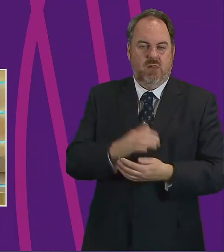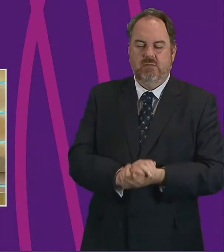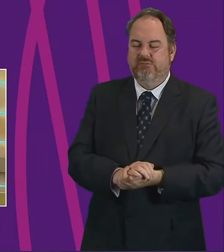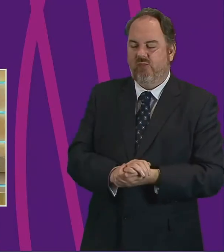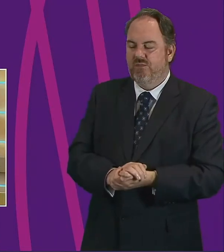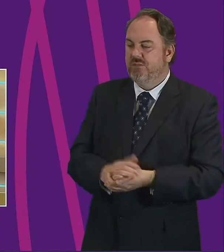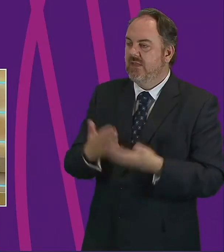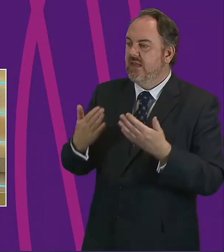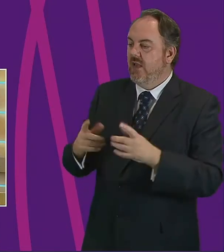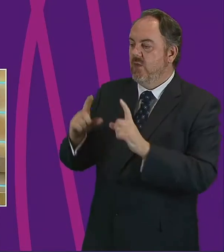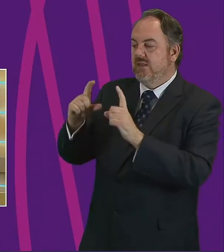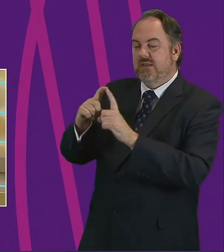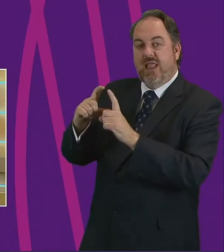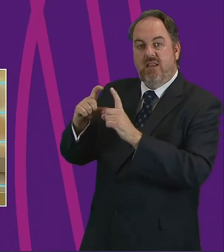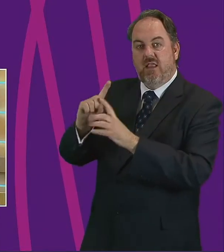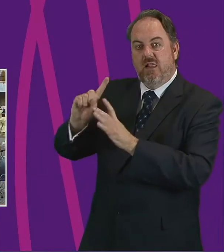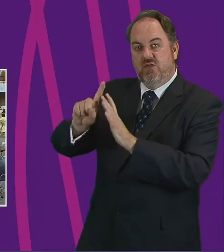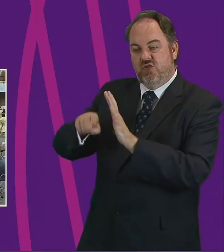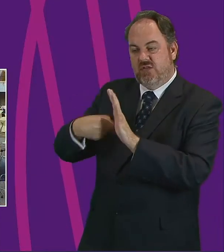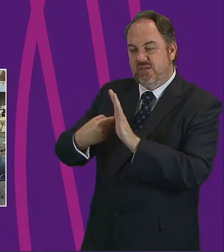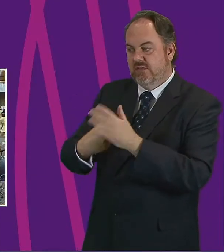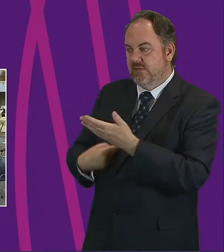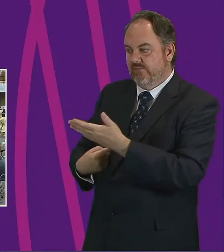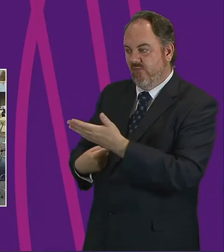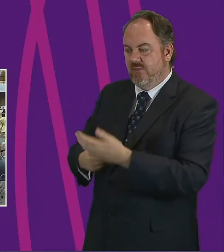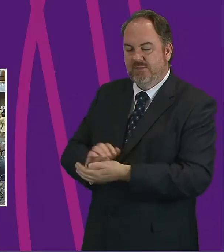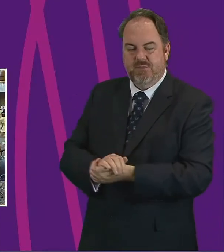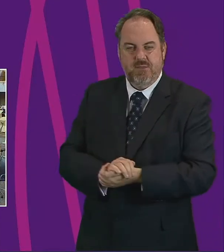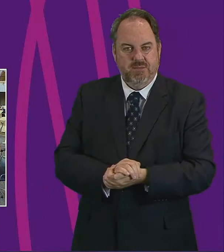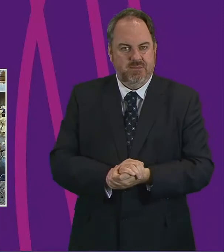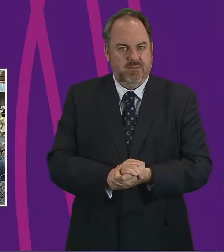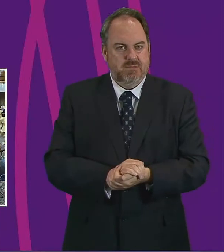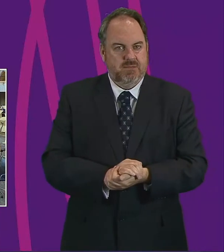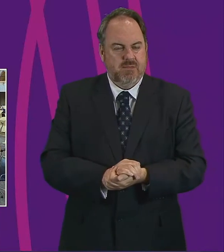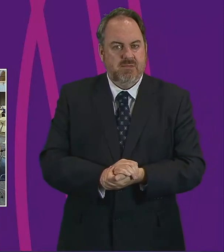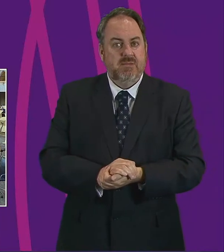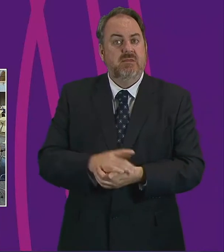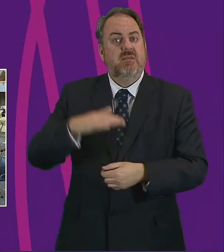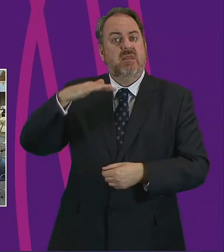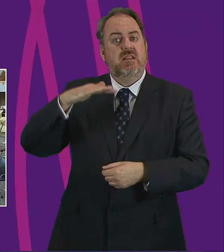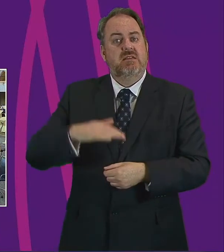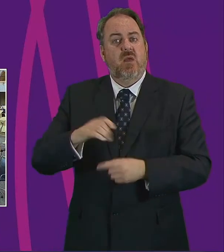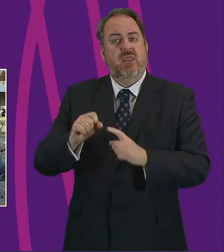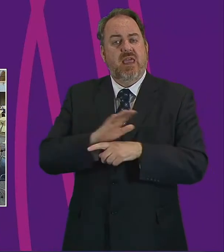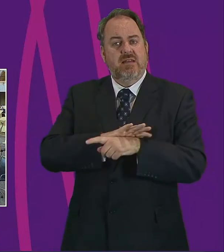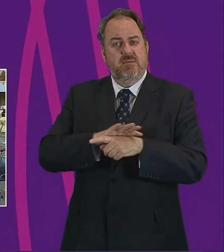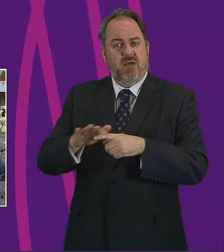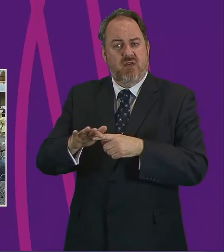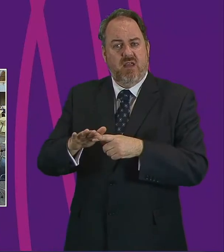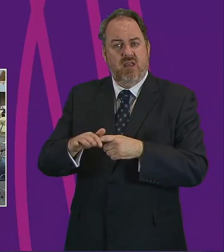Daniel Johnson, followed by Christine Graham. Thank you, Presiding Officer. In Edinburgh Southern, there are 4 schools with school